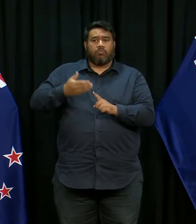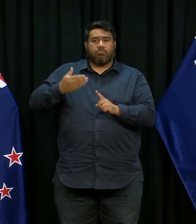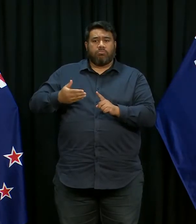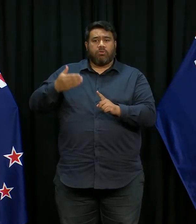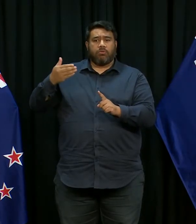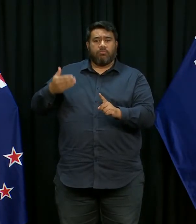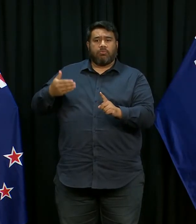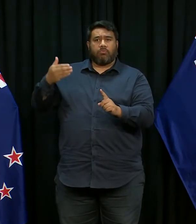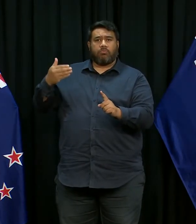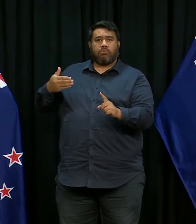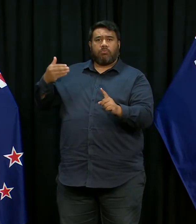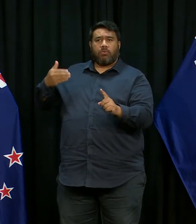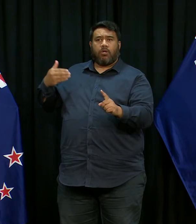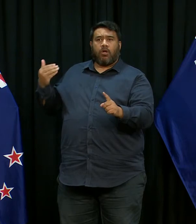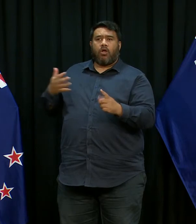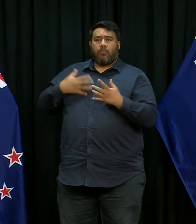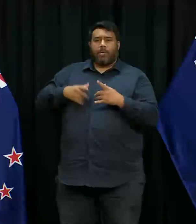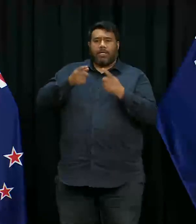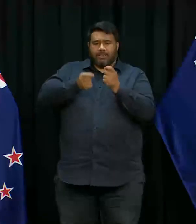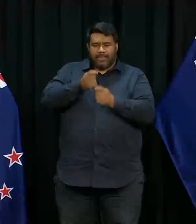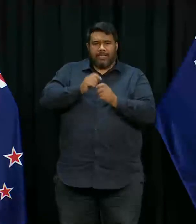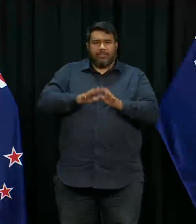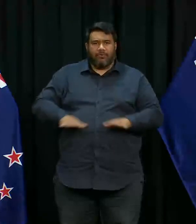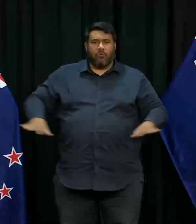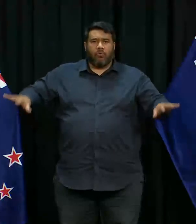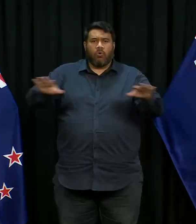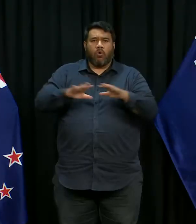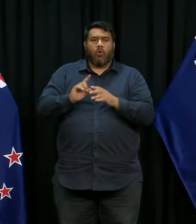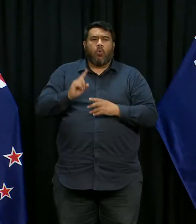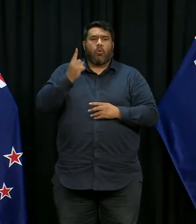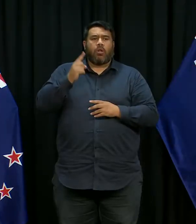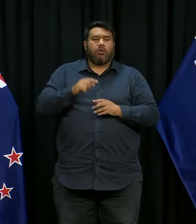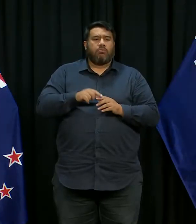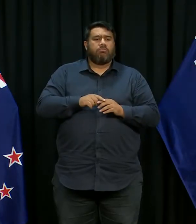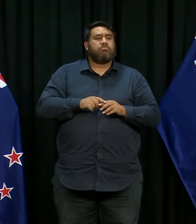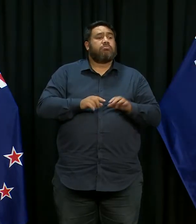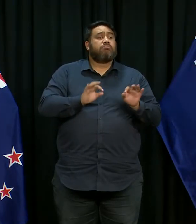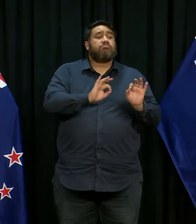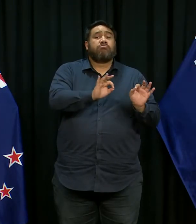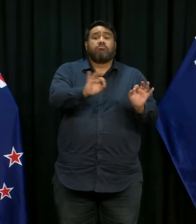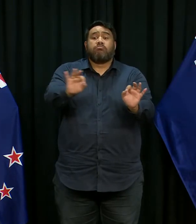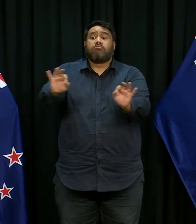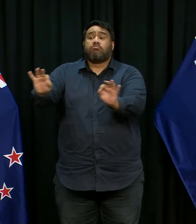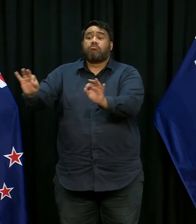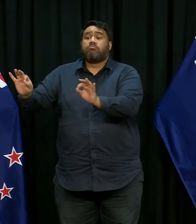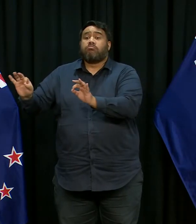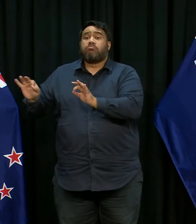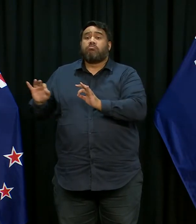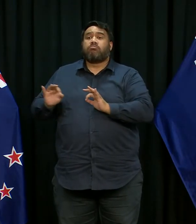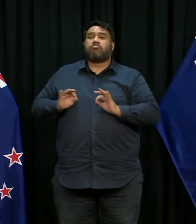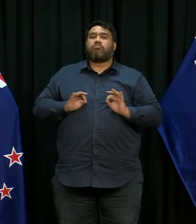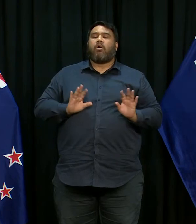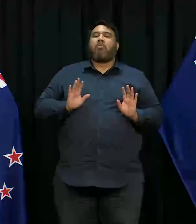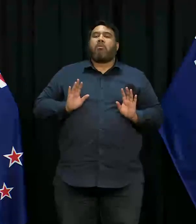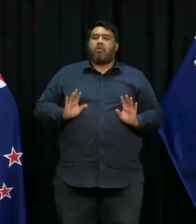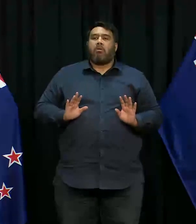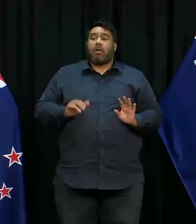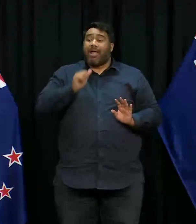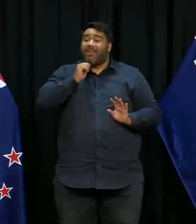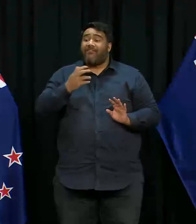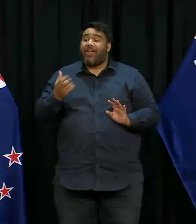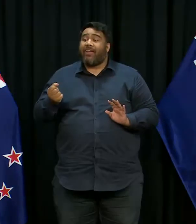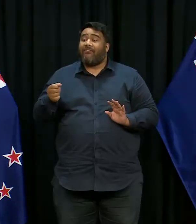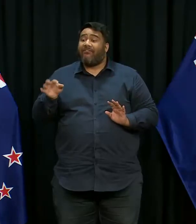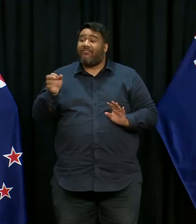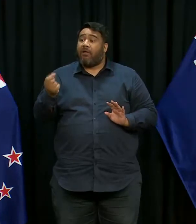perhaps some confidence that there wasn't widespread community transmission. if there was any transmission, it might have been more local.